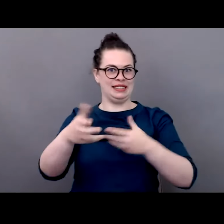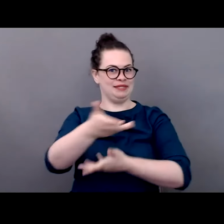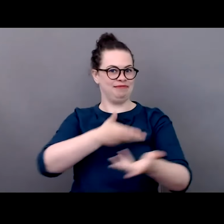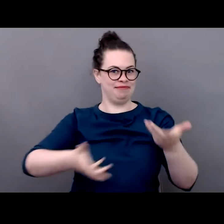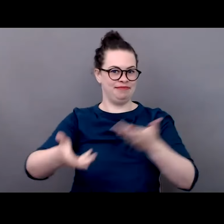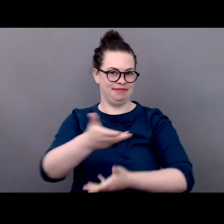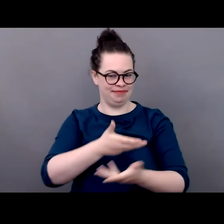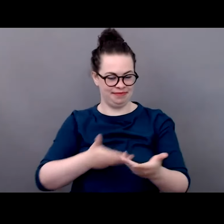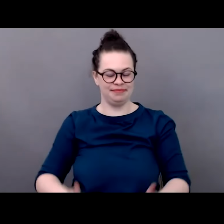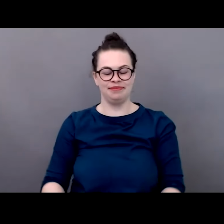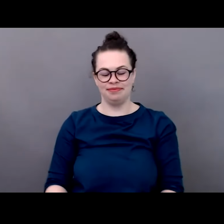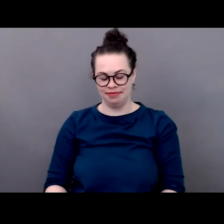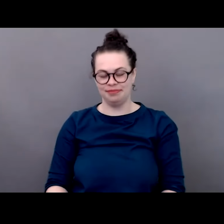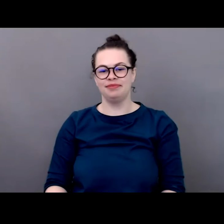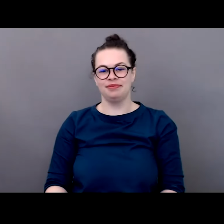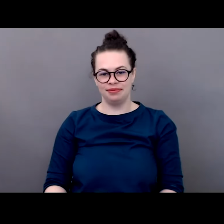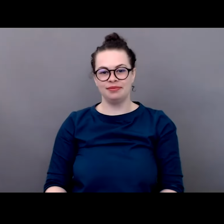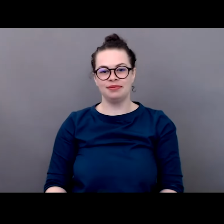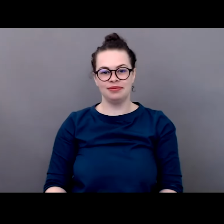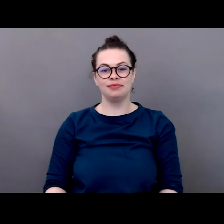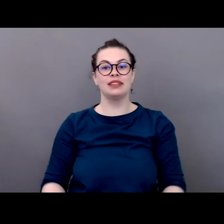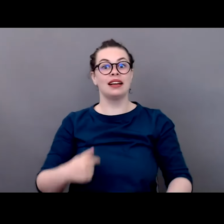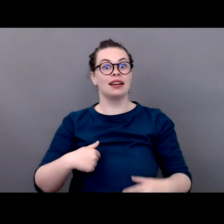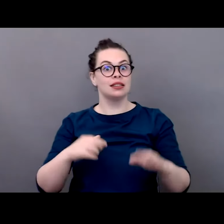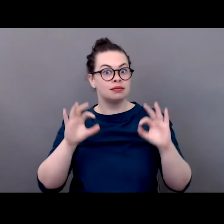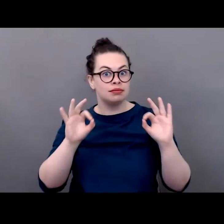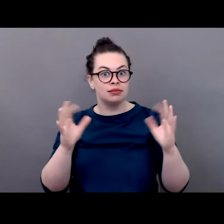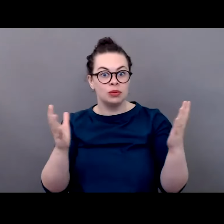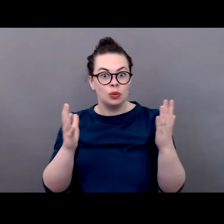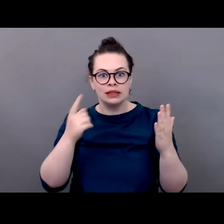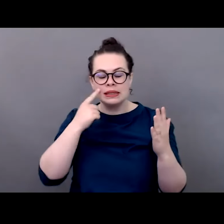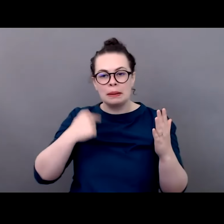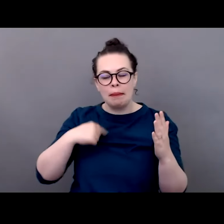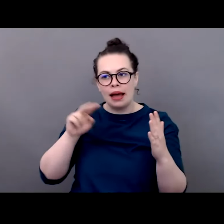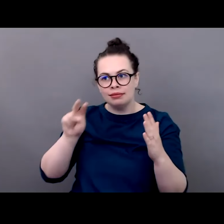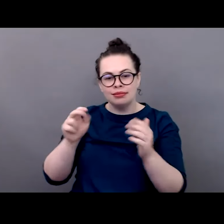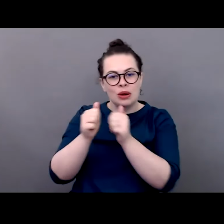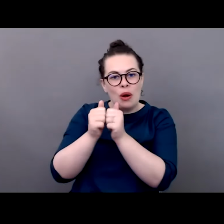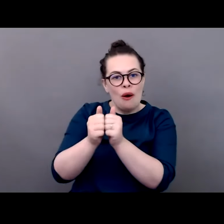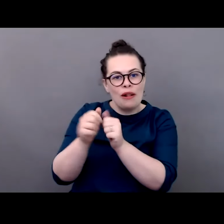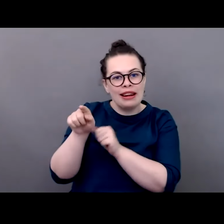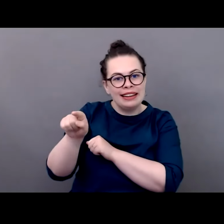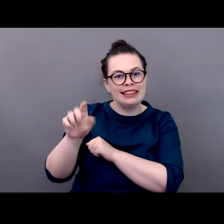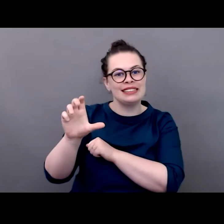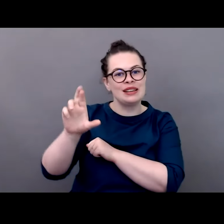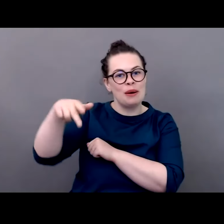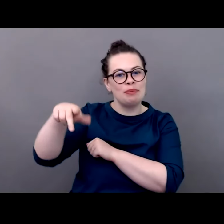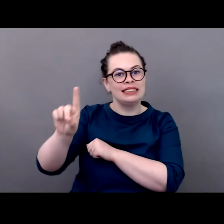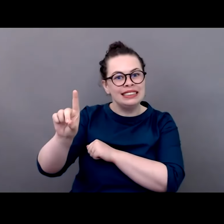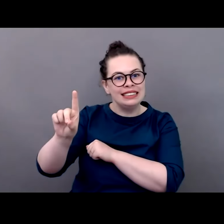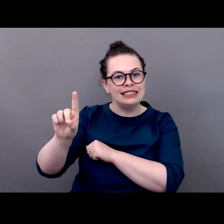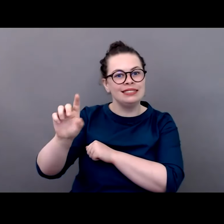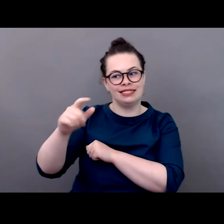at the webinar, and also it is a pleasure to meet here my dear colleague and former chair of the CRPD committee, Professor Teresa